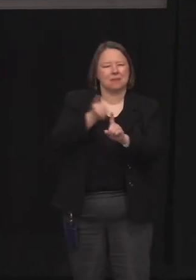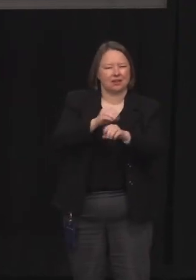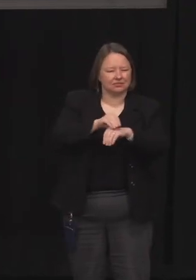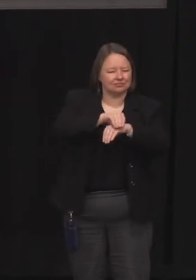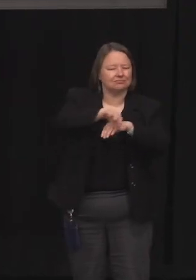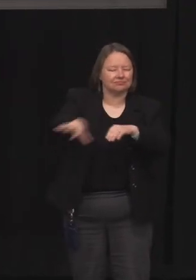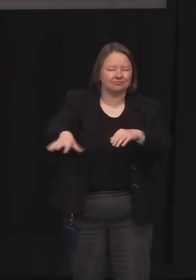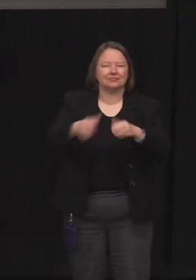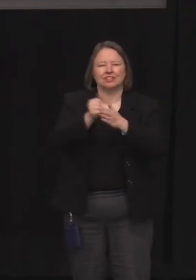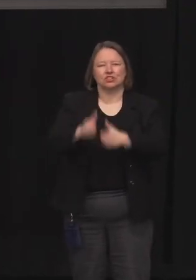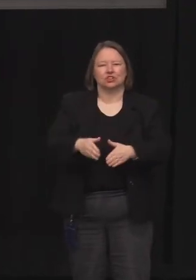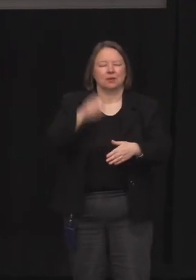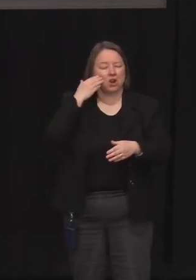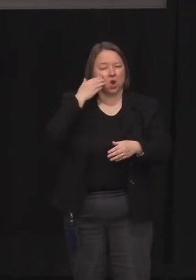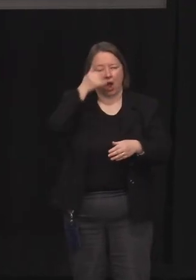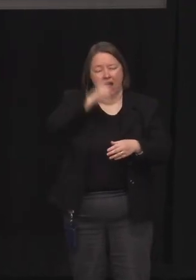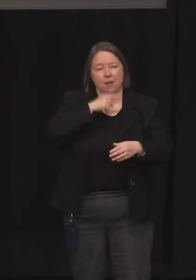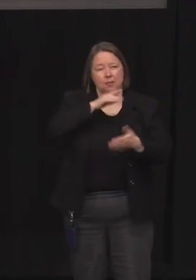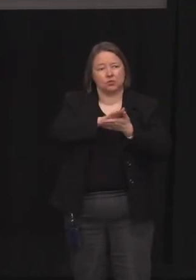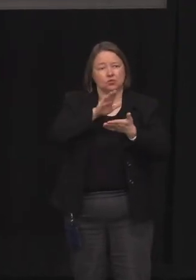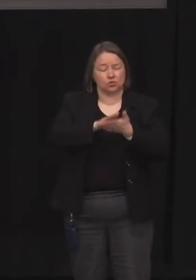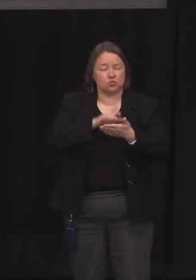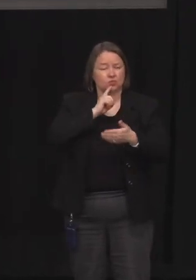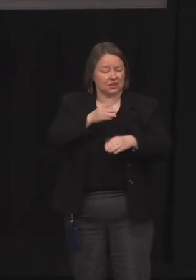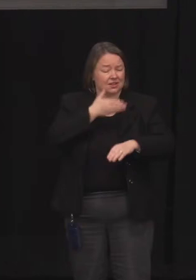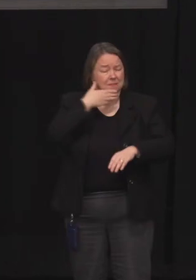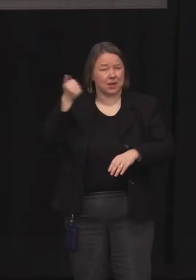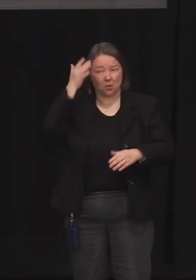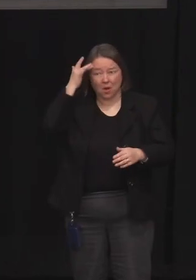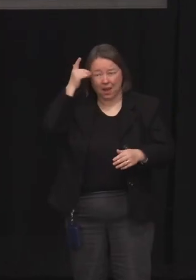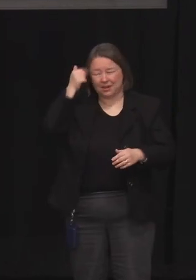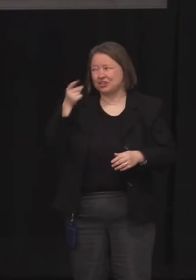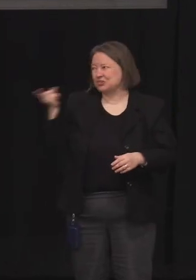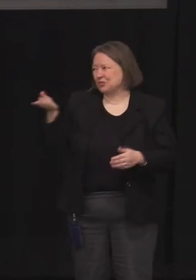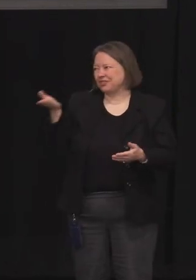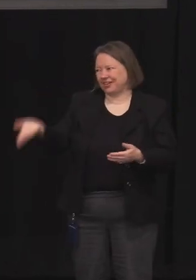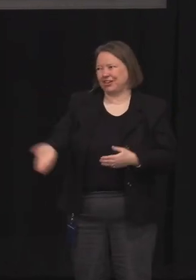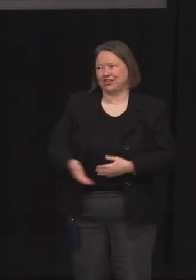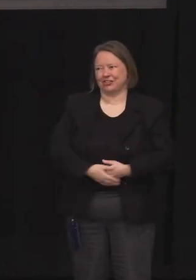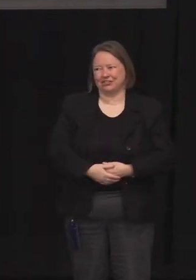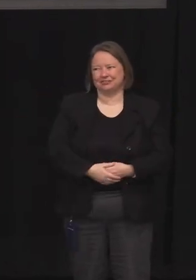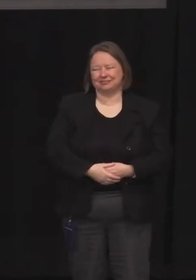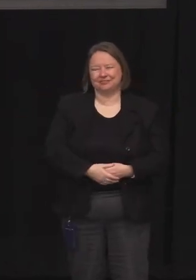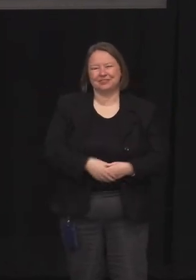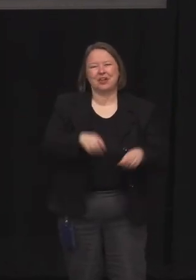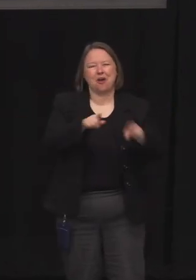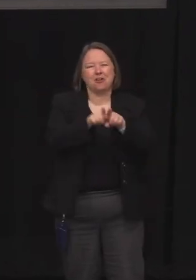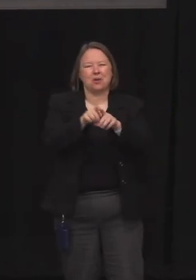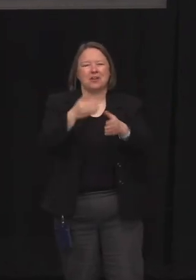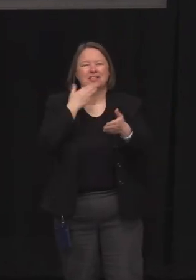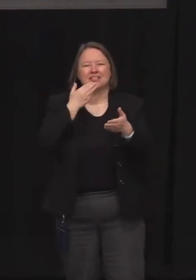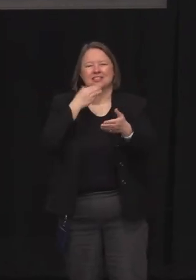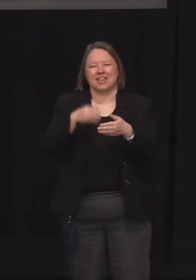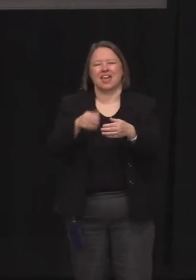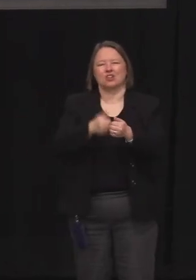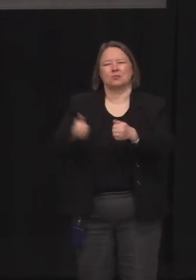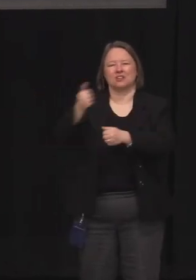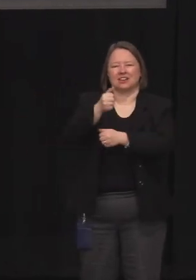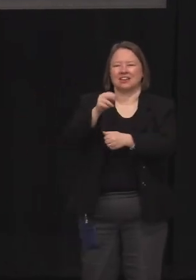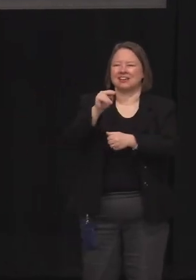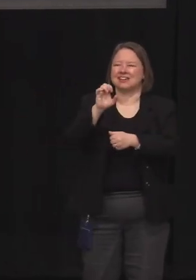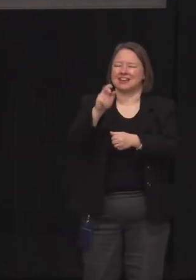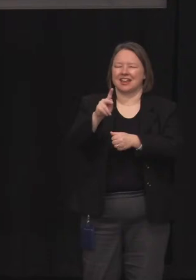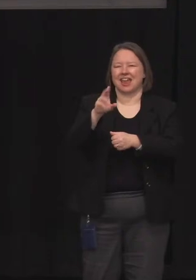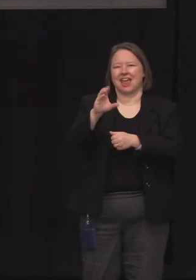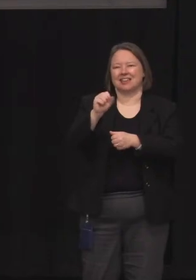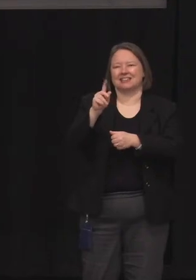that Holland Public Schools is better because of your presence there. I'd also like to thank Holland Superintendent Nick Cassidy and the